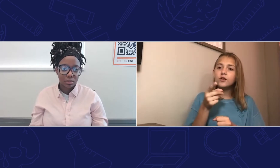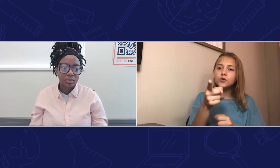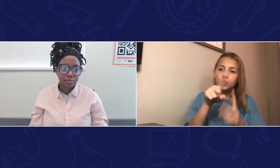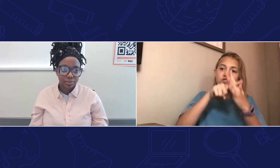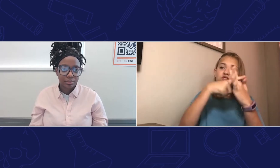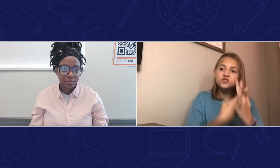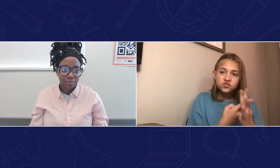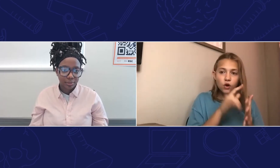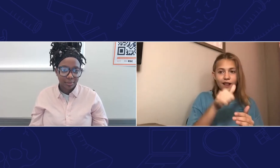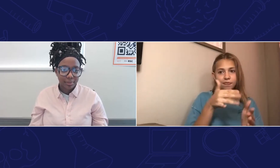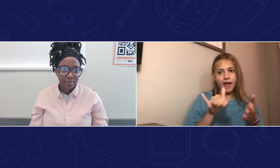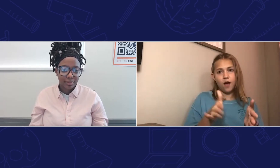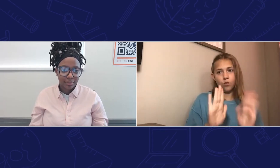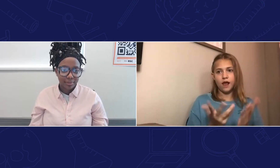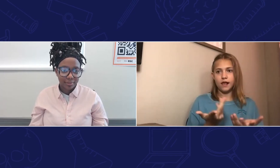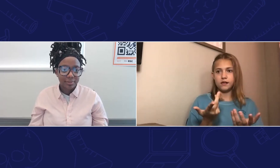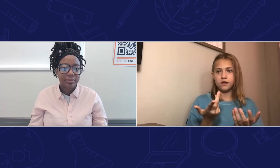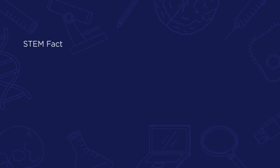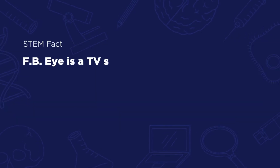need because you started that.